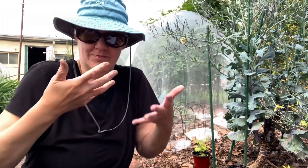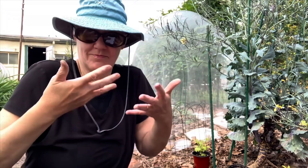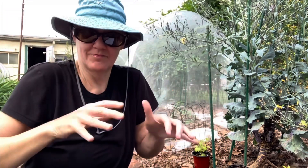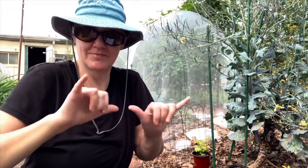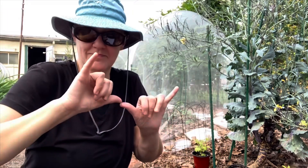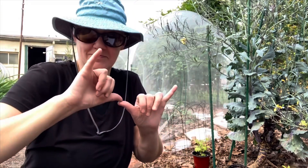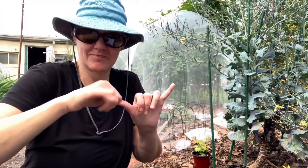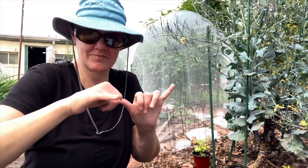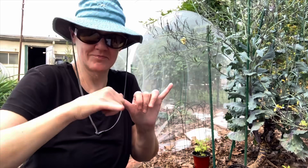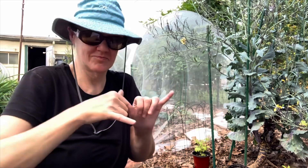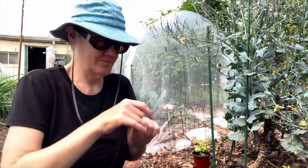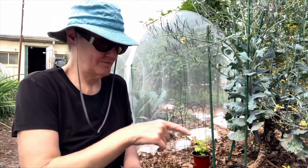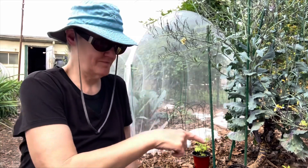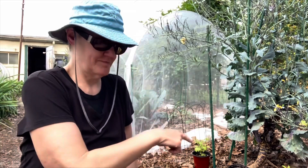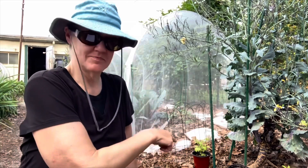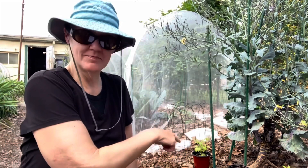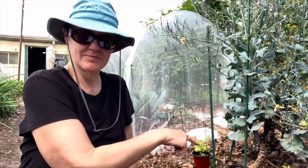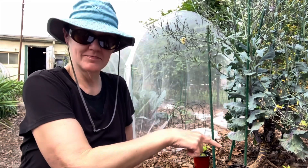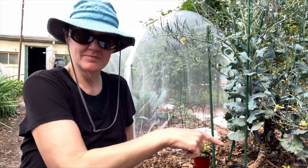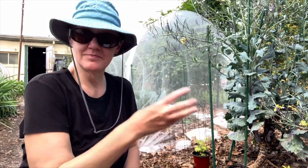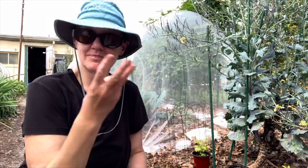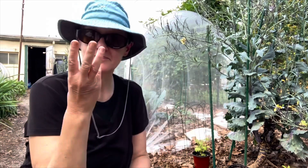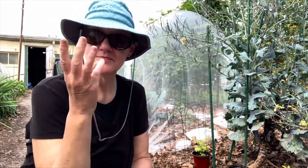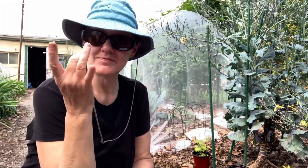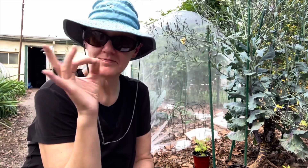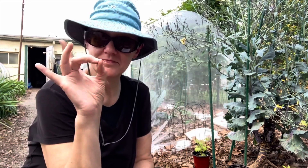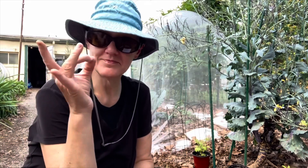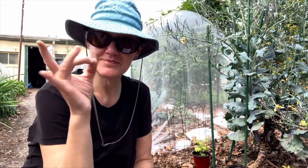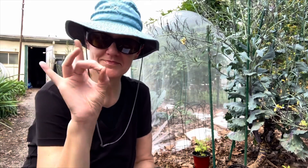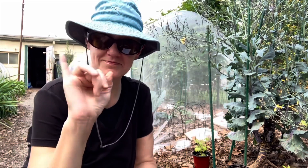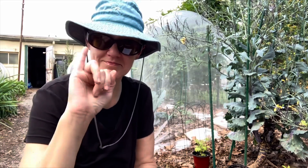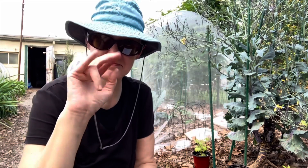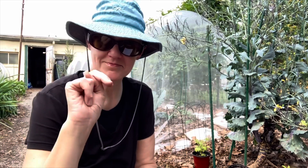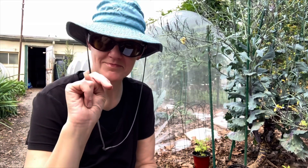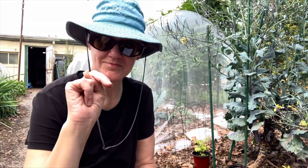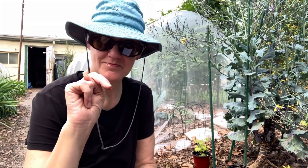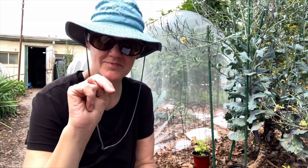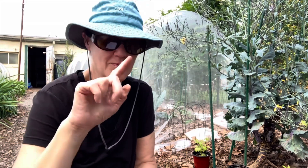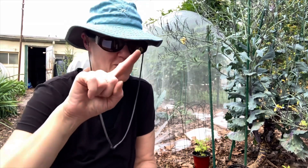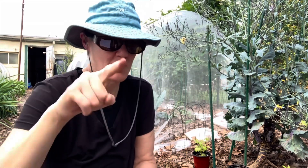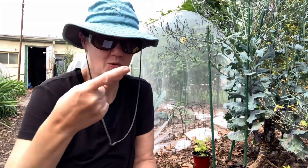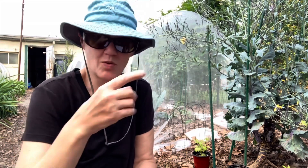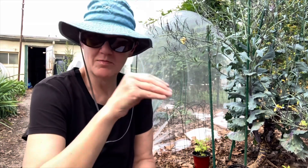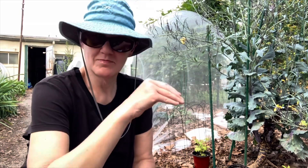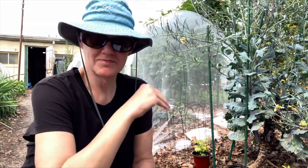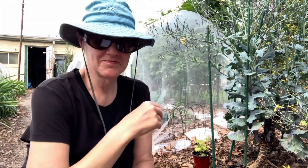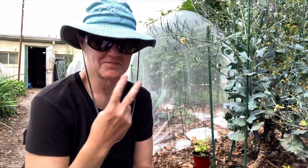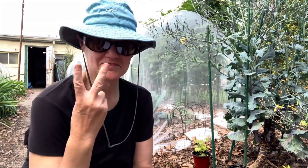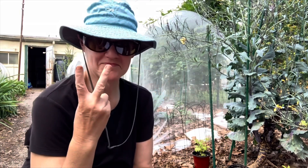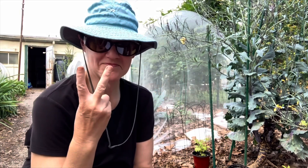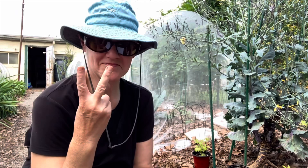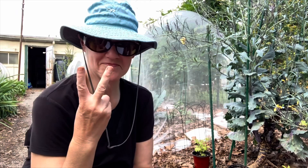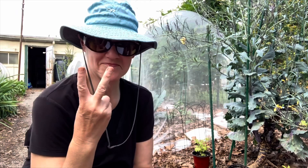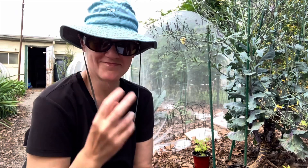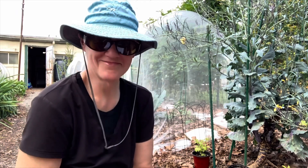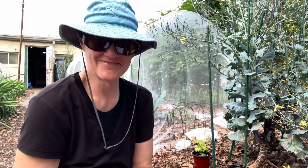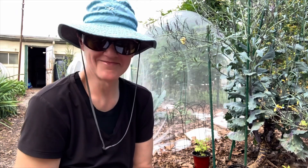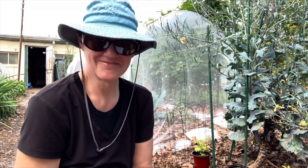And I have already measured and spaced them 18 inches apart. I'm only going to plant